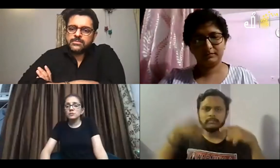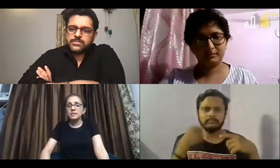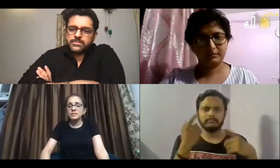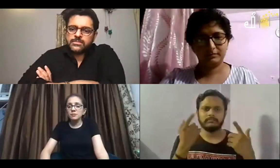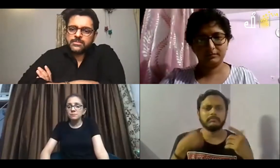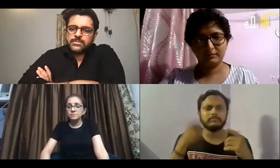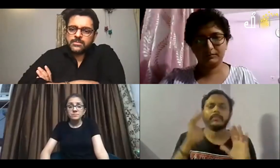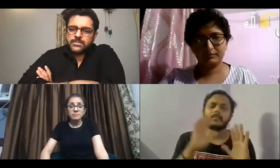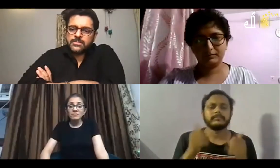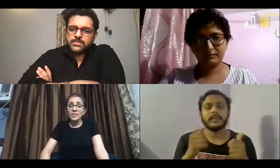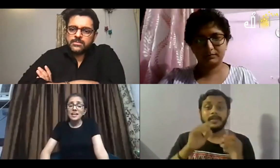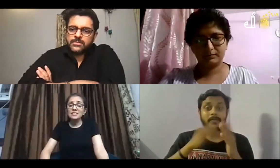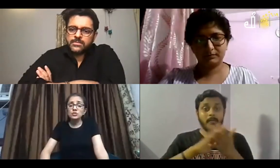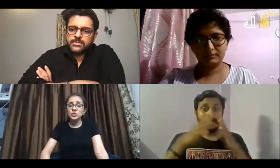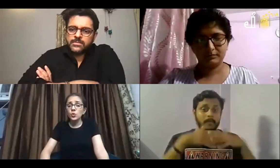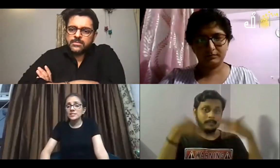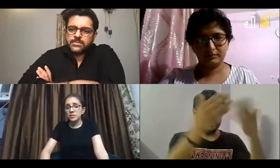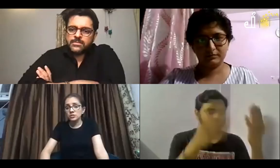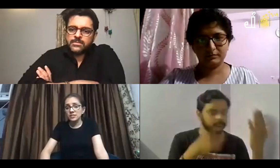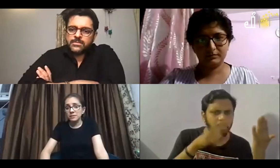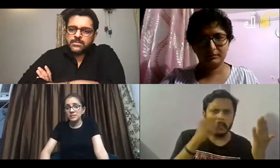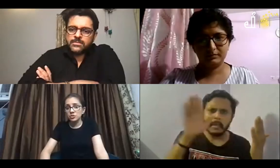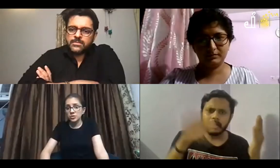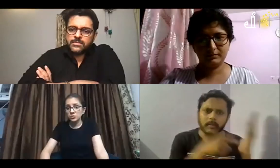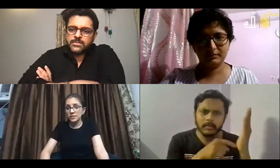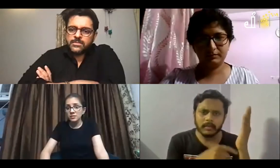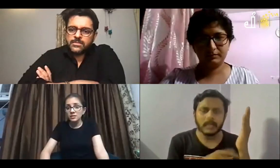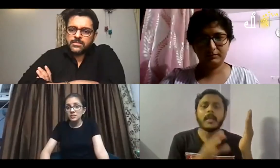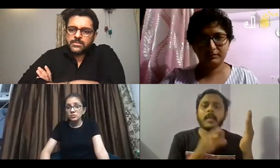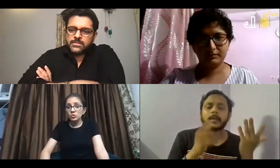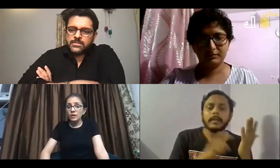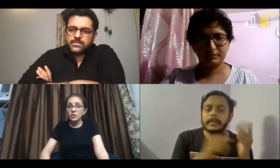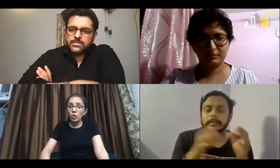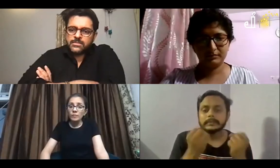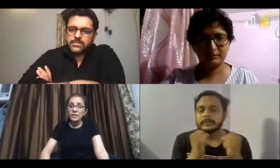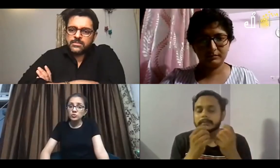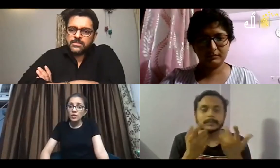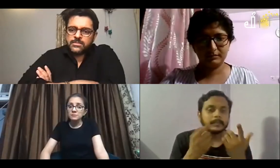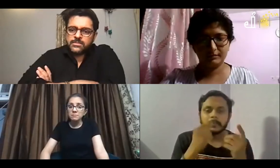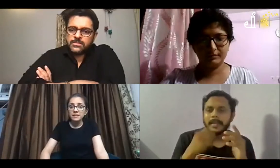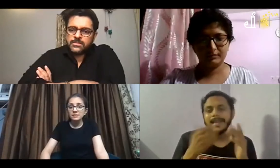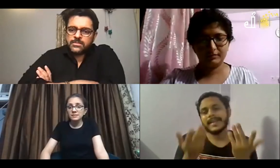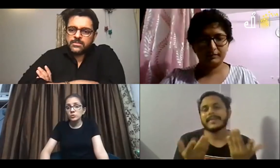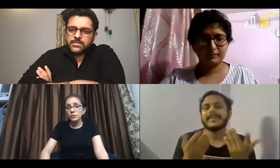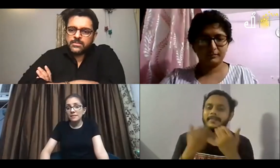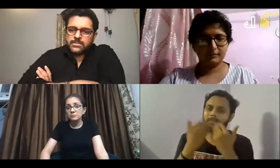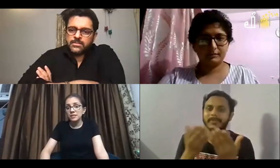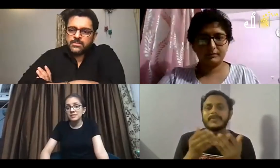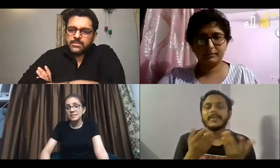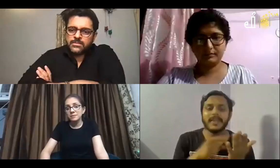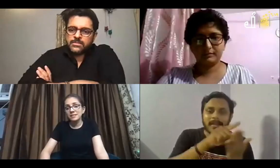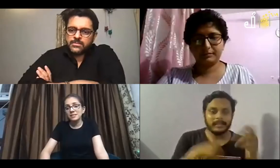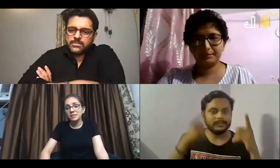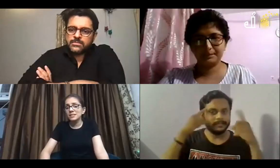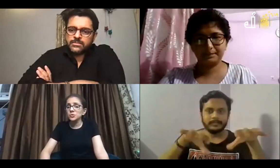and that just felt enough. I understood no expressions that my teacher were using. So at home, when I used to ask my parents, they also had a difficulty